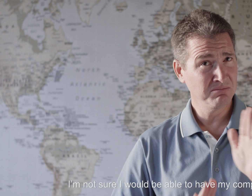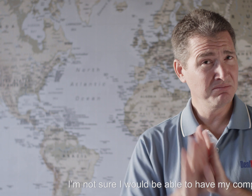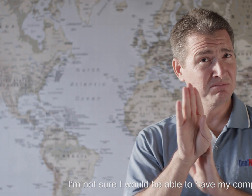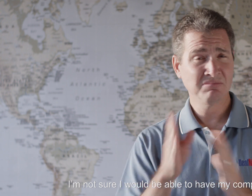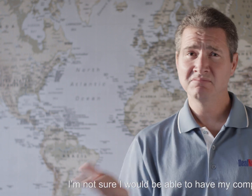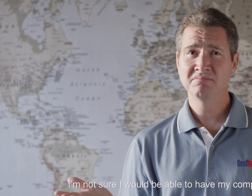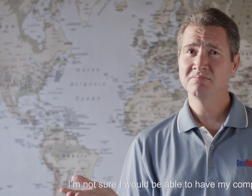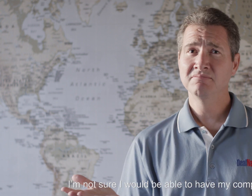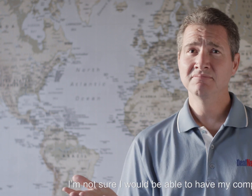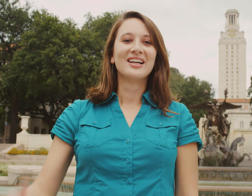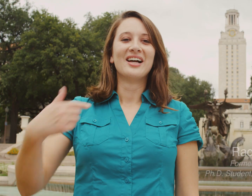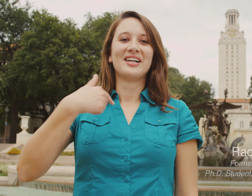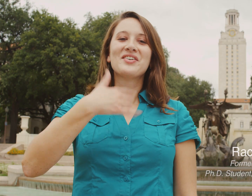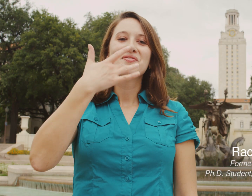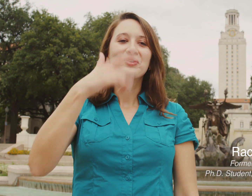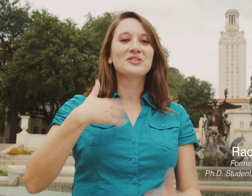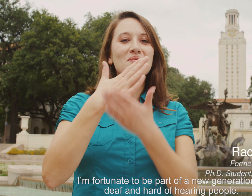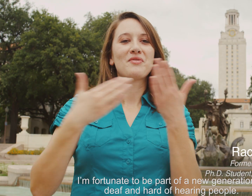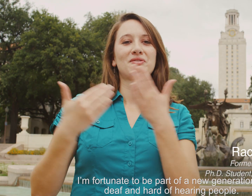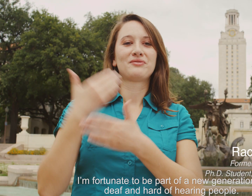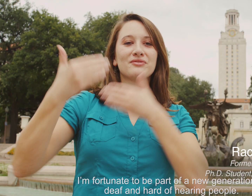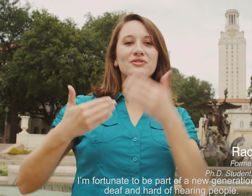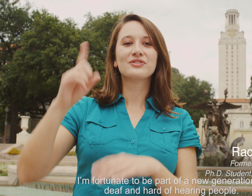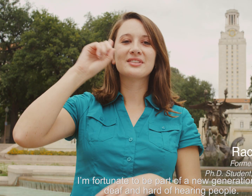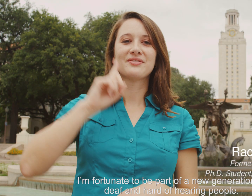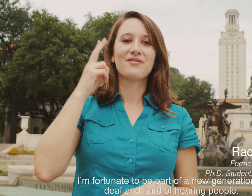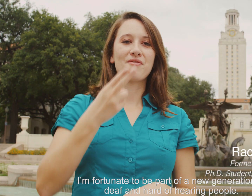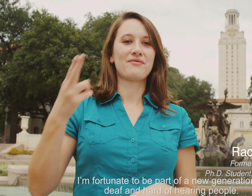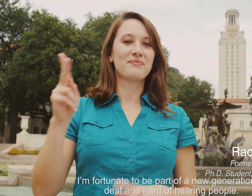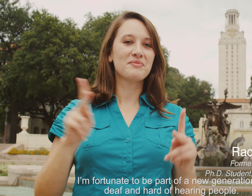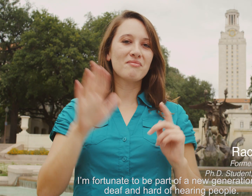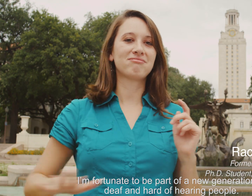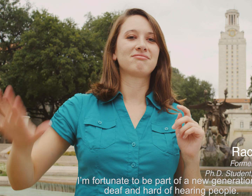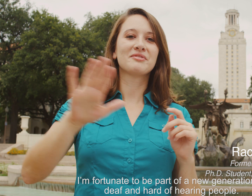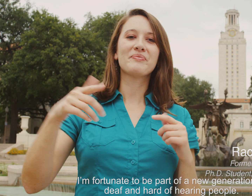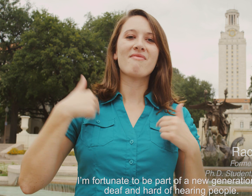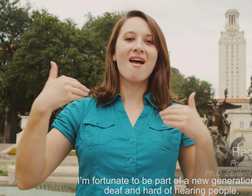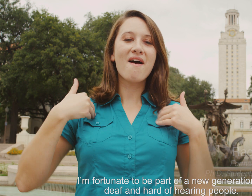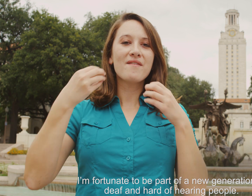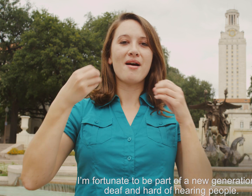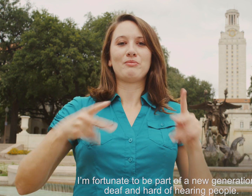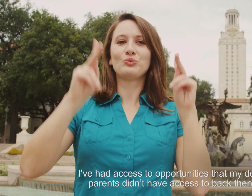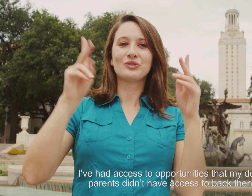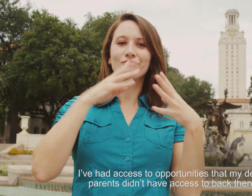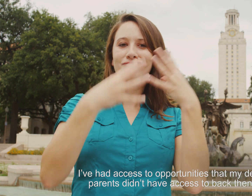sure I would be able to have my company. I'm fortunate to be a part of a new generation of deaf and hard of hearing people. I've had access to